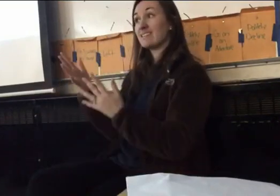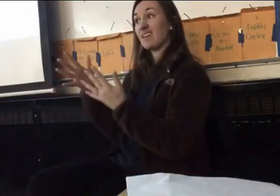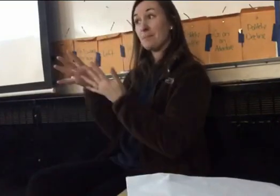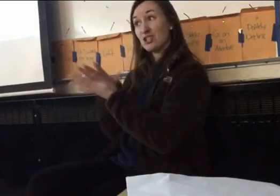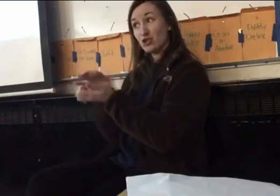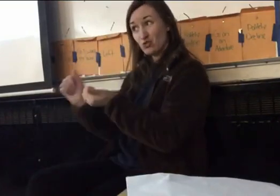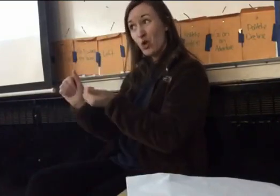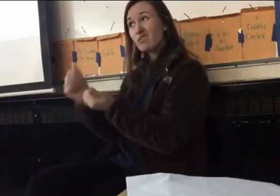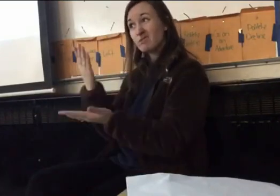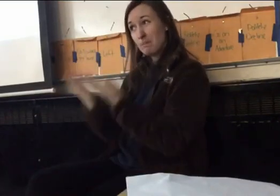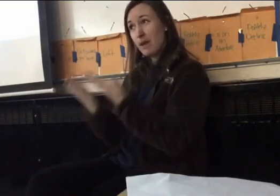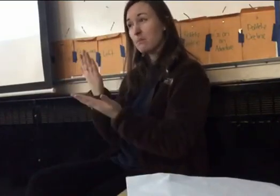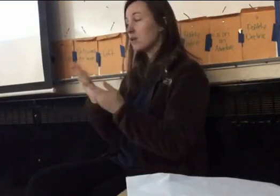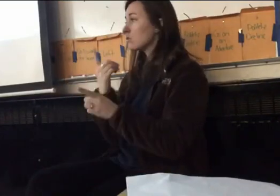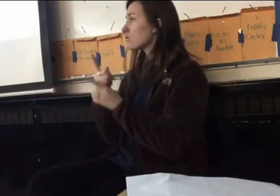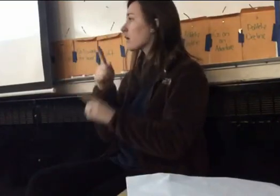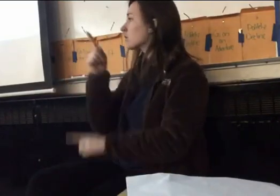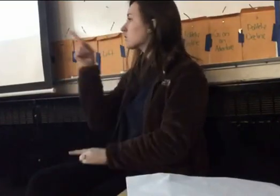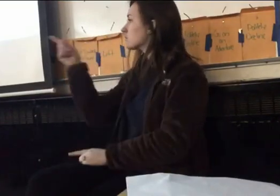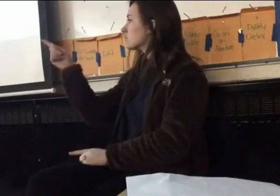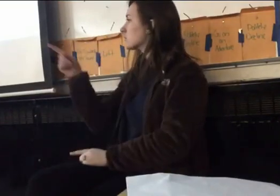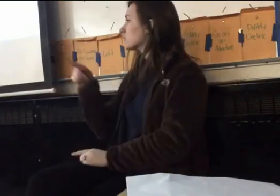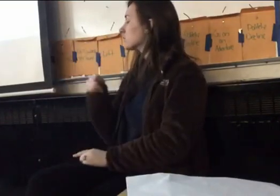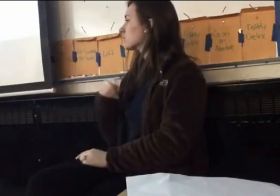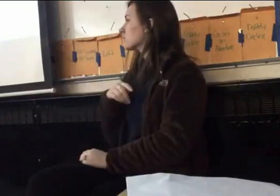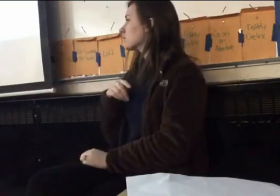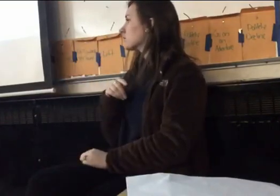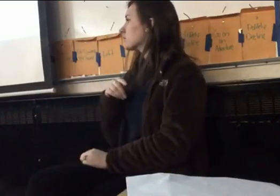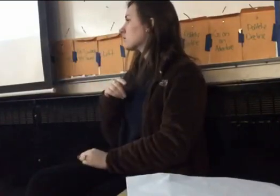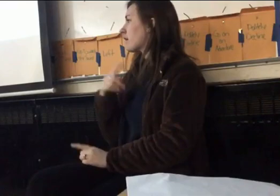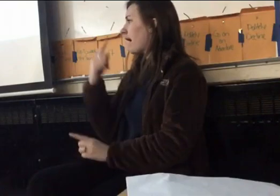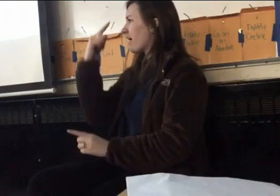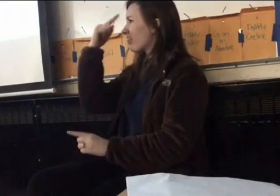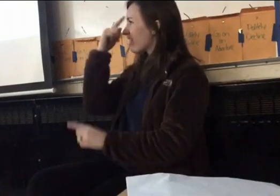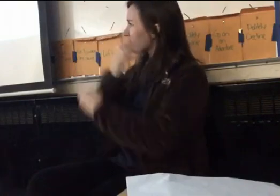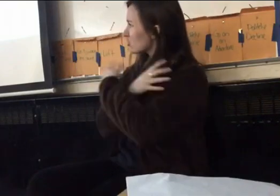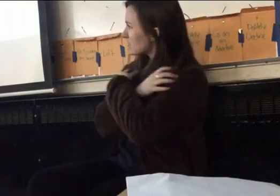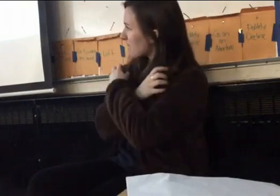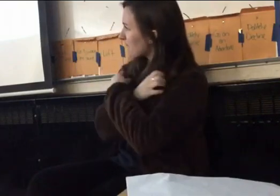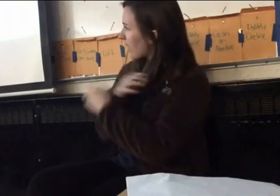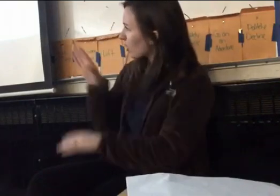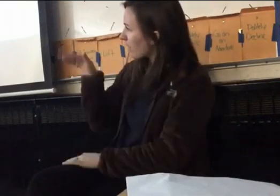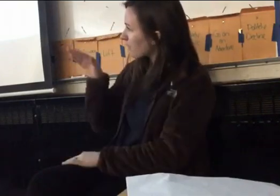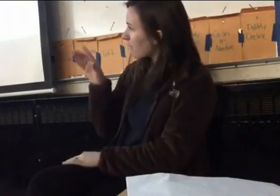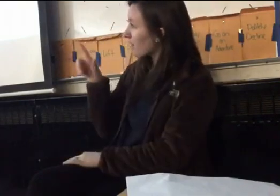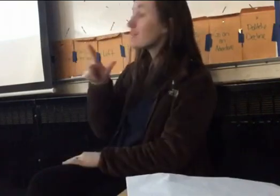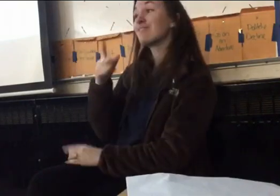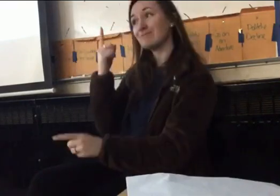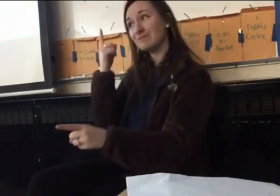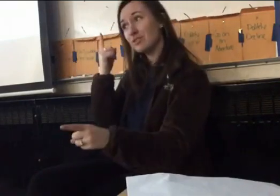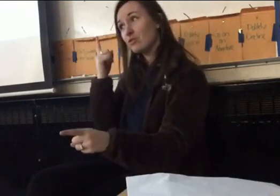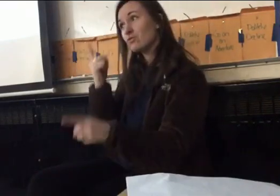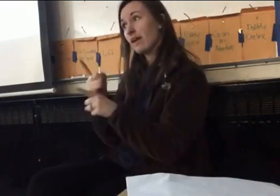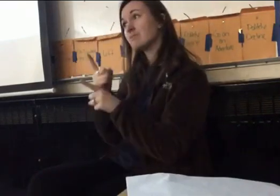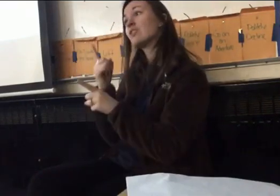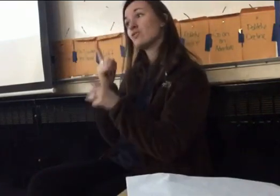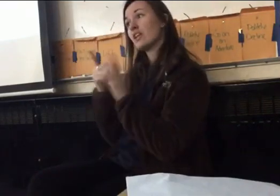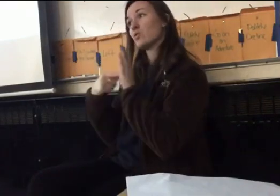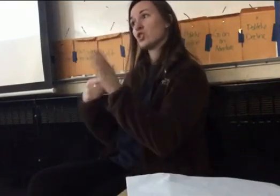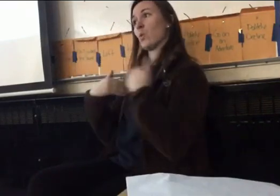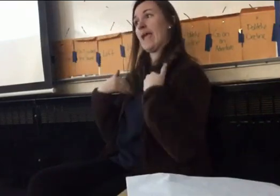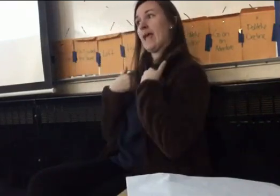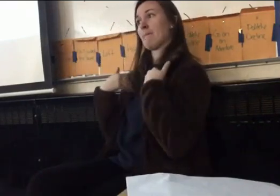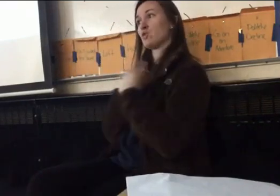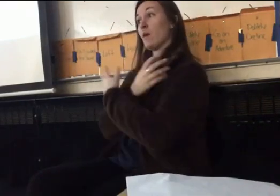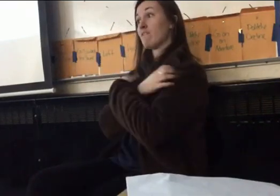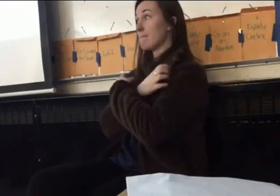destroyed, possibly. There's I think it's a bear in the bottom left. There is a bear in the barn. Running away. Yep.